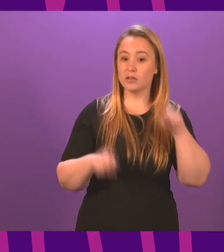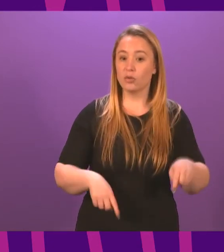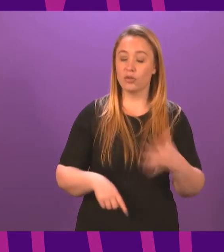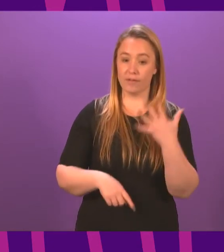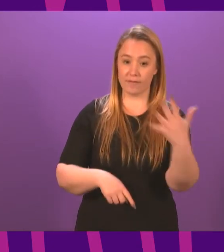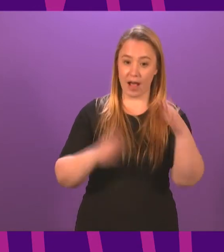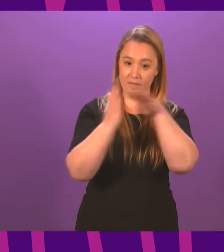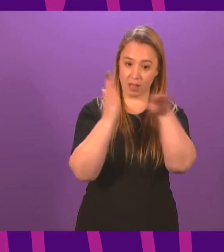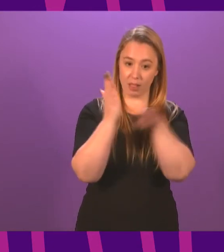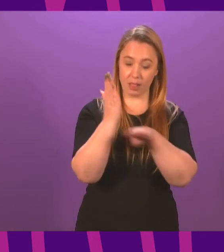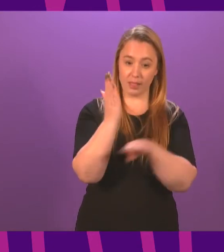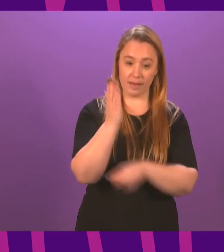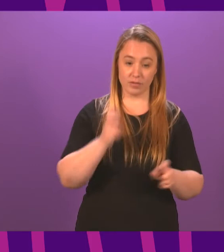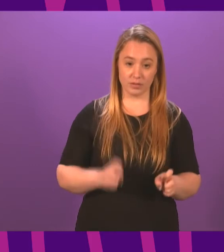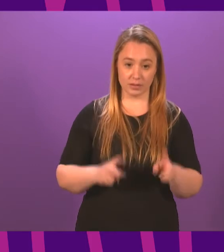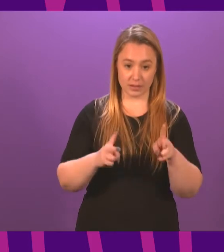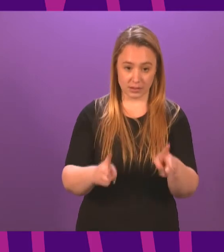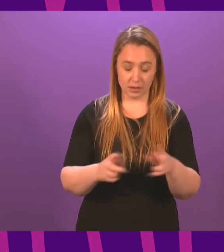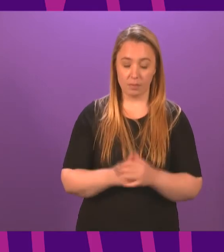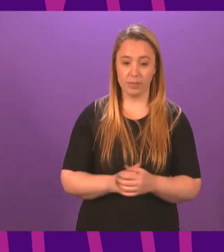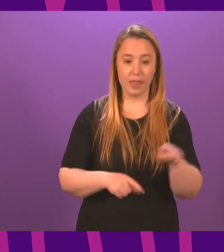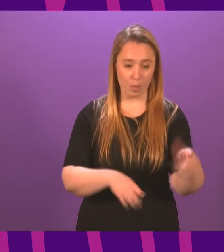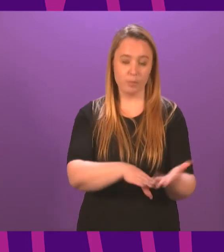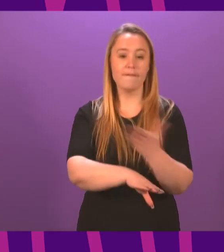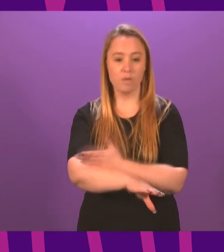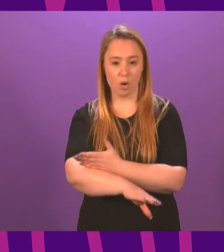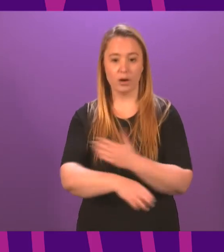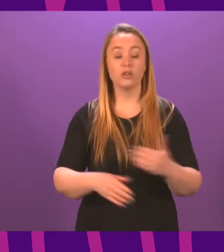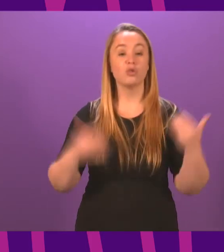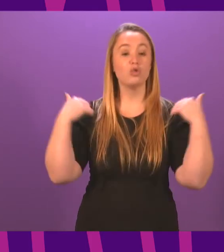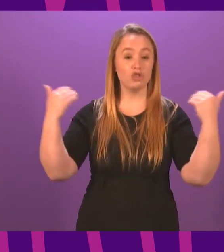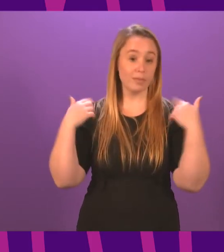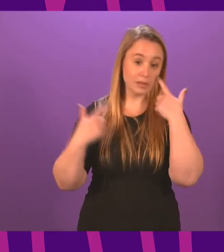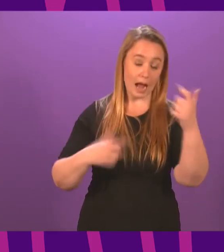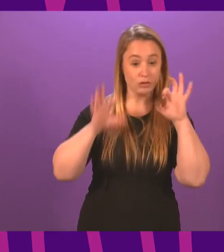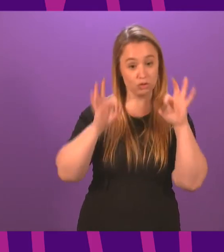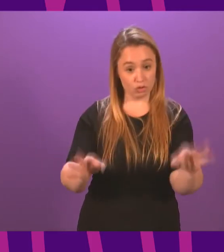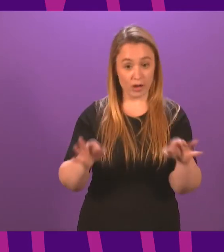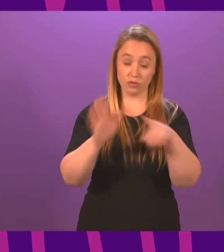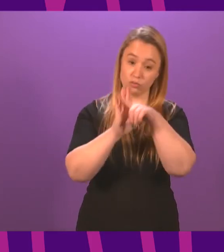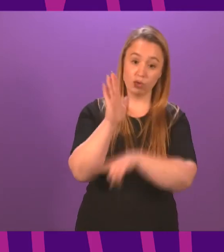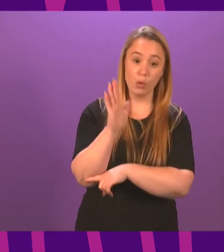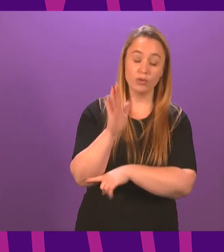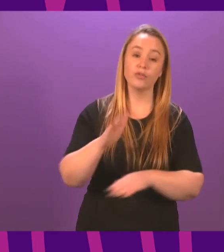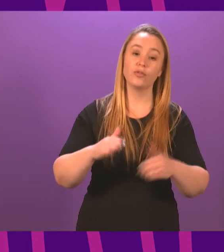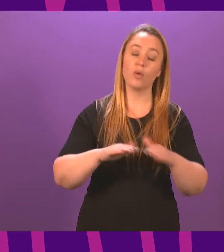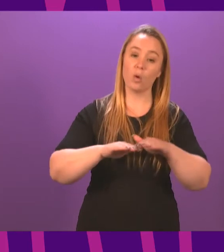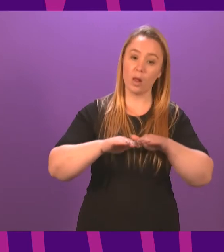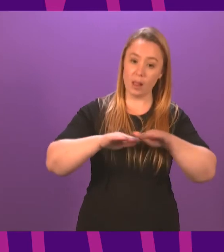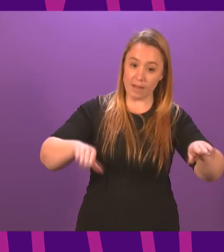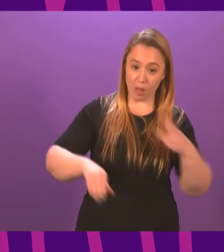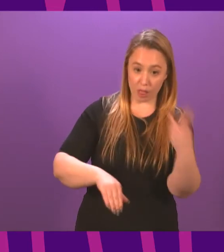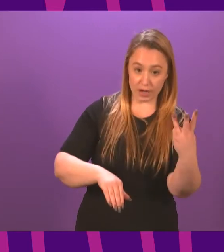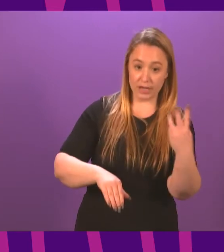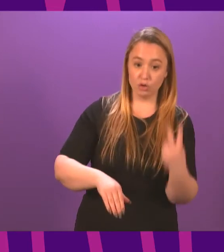we're now currently within. However, within the current system, gyms could operate under strict conditions, of course, under level 3 or